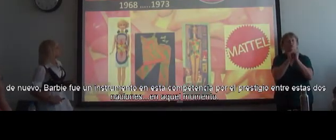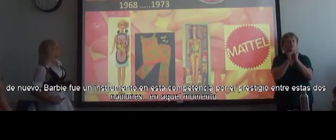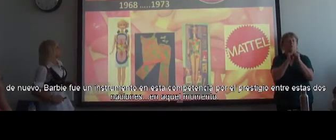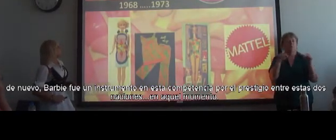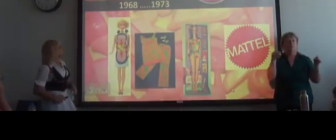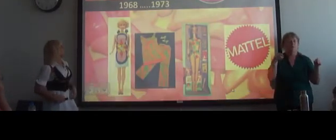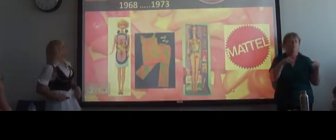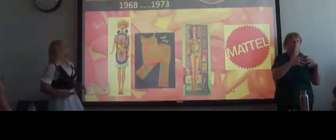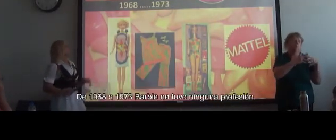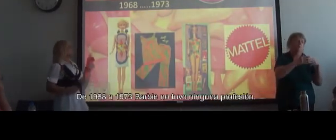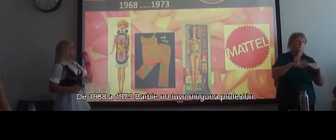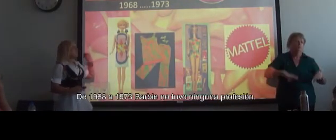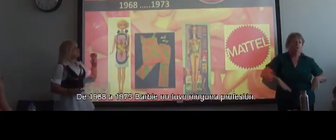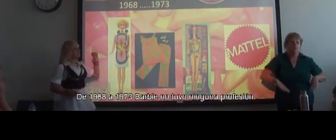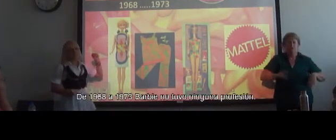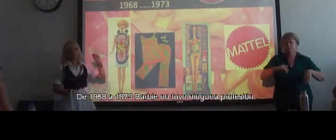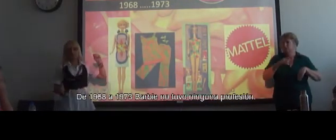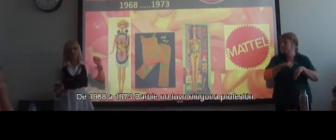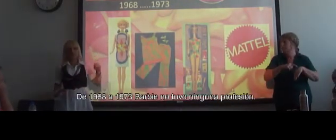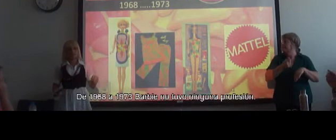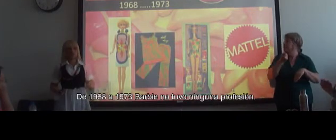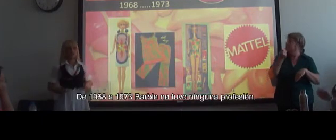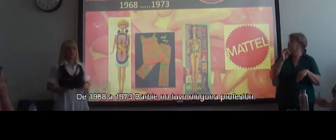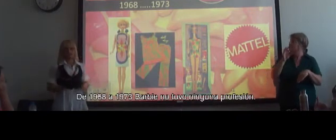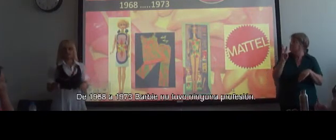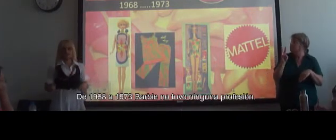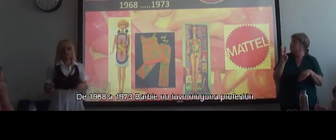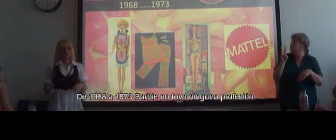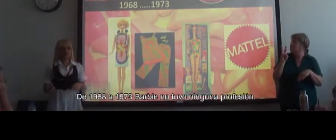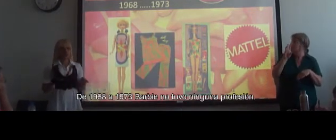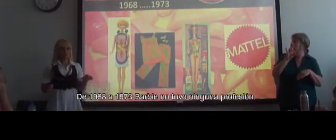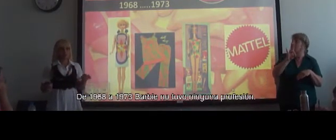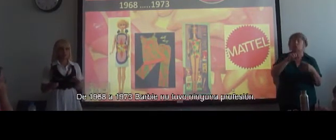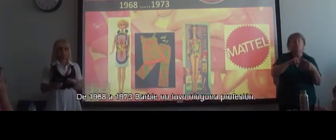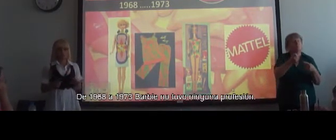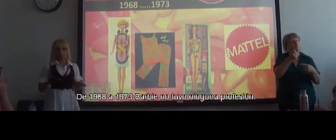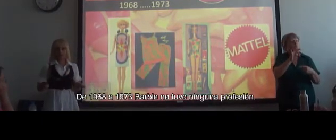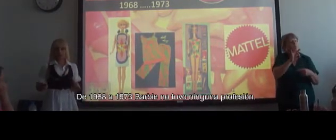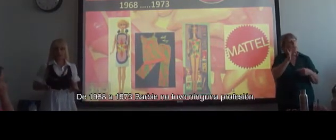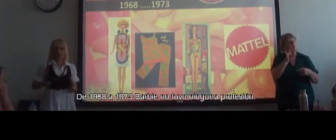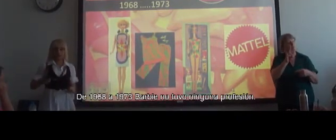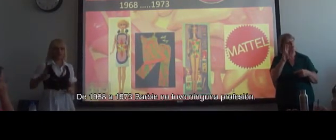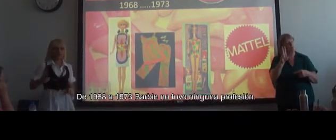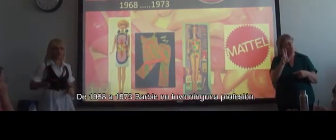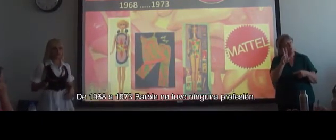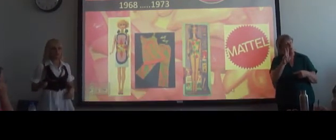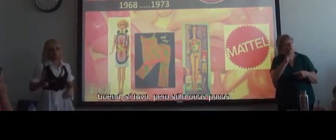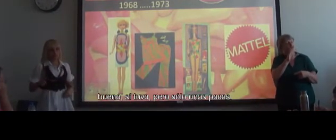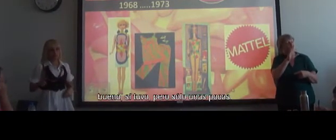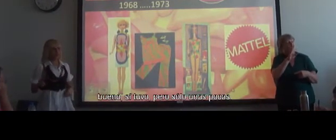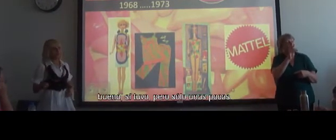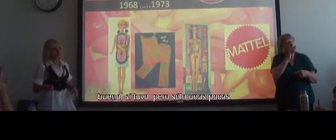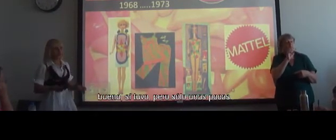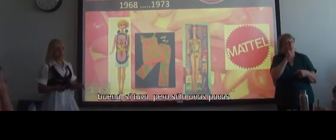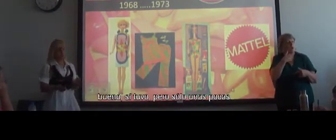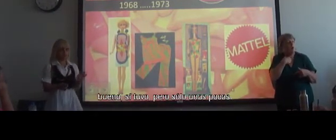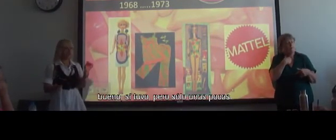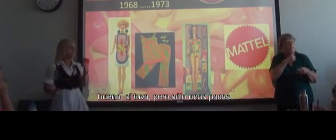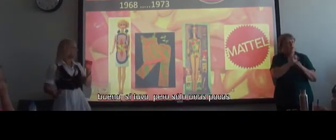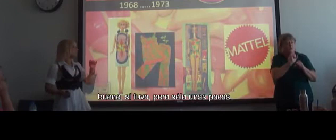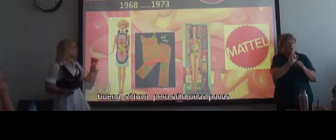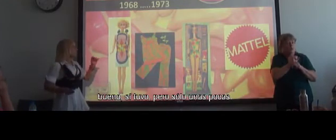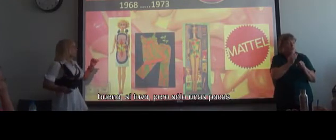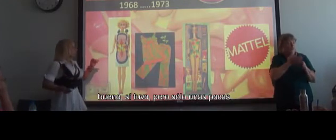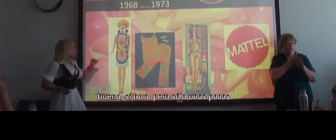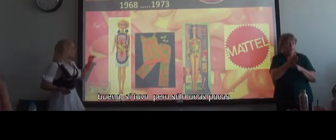these two nations at the time. From 1968 to 1973, Barbie didn't have any careers. Well, she had but